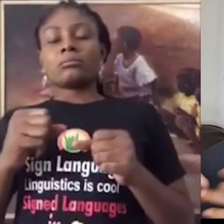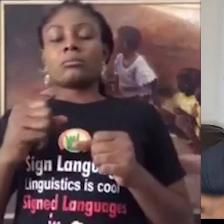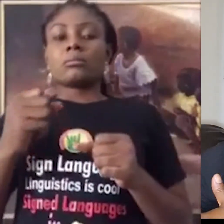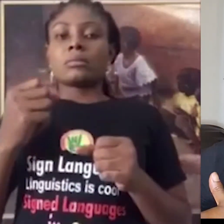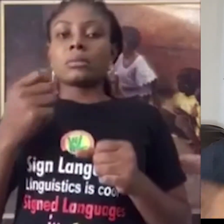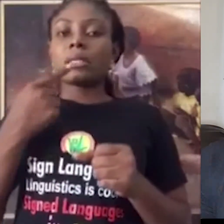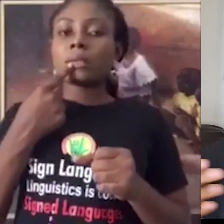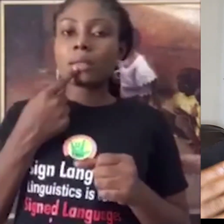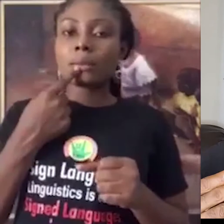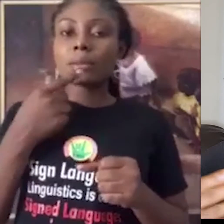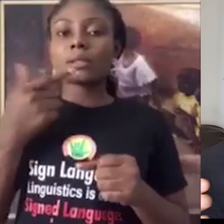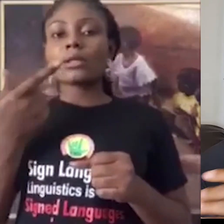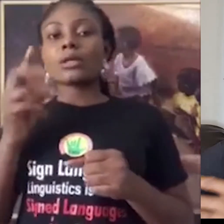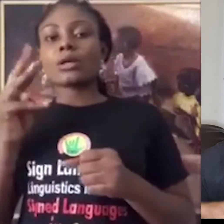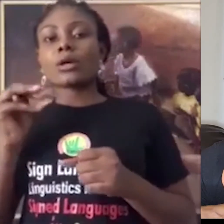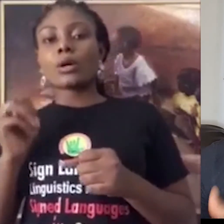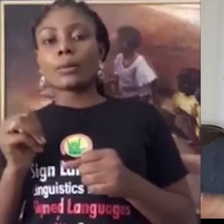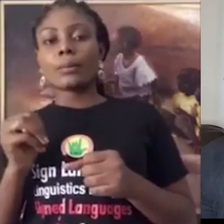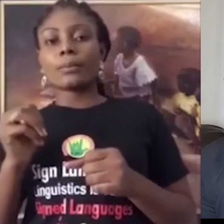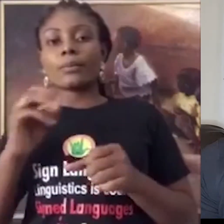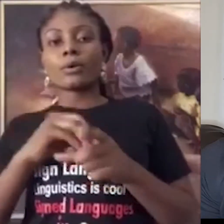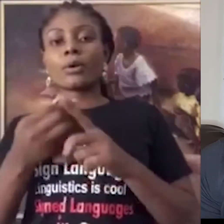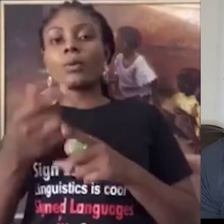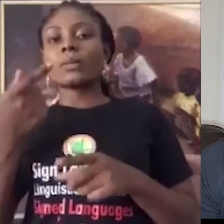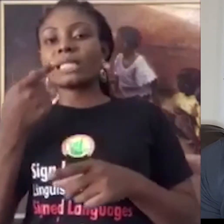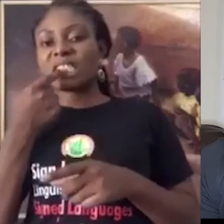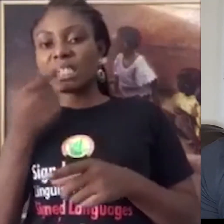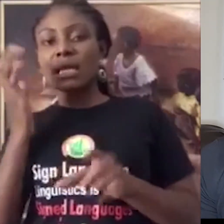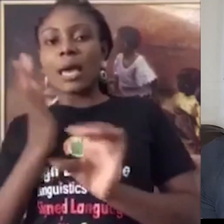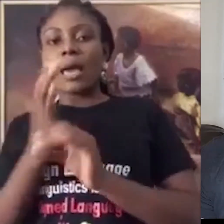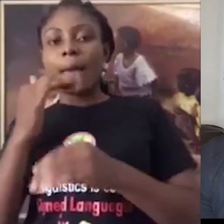tongue or the lips and the teeth or the gum make